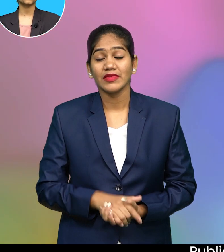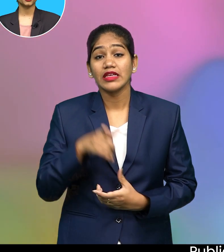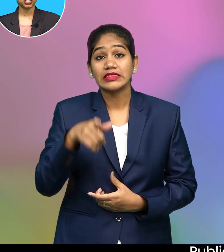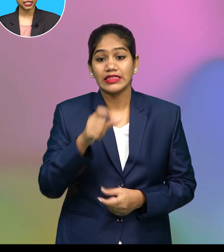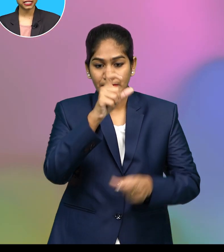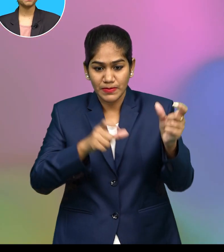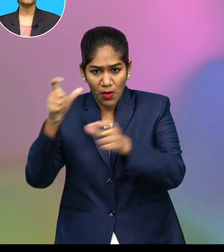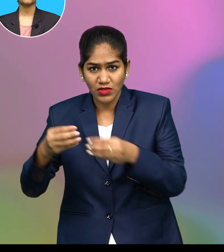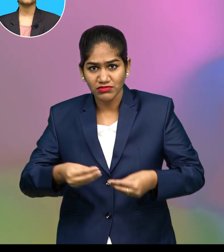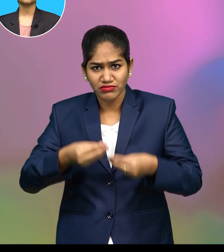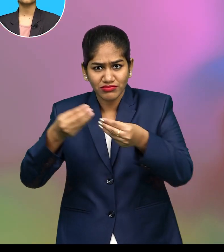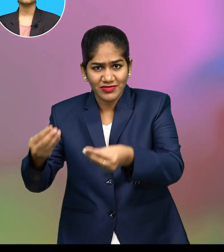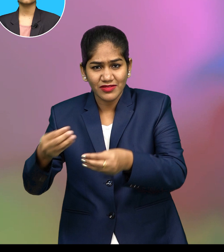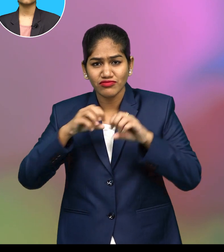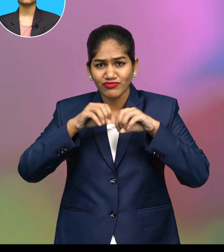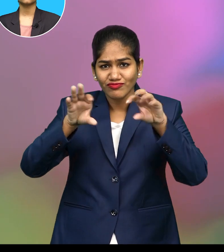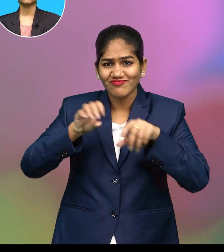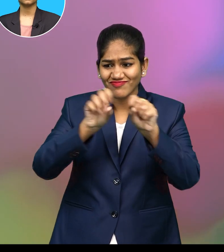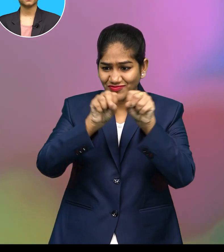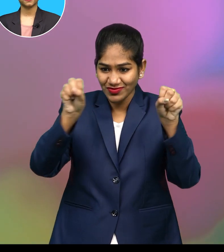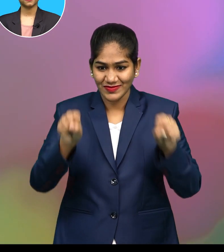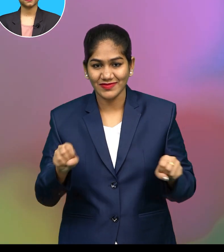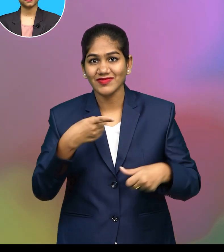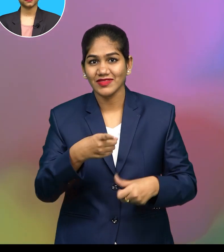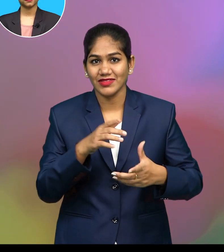Public distribution system.